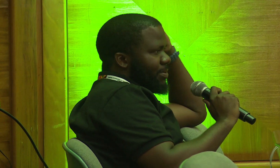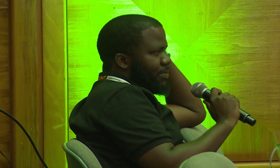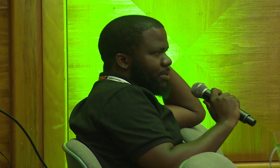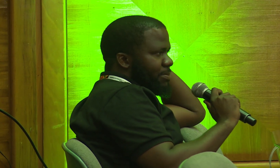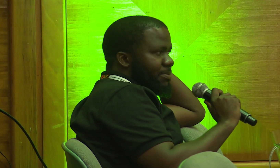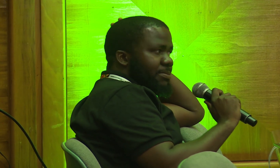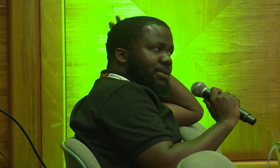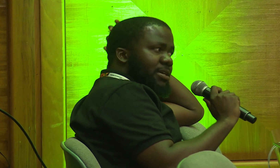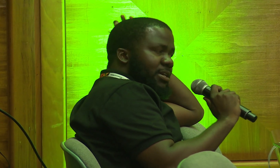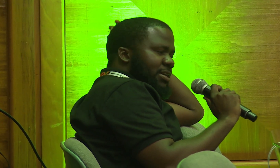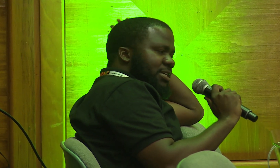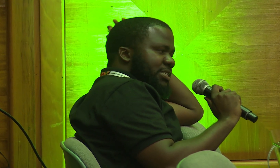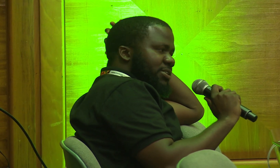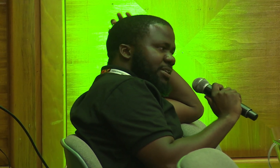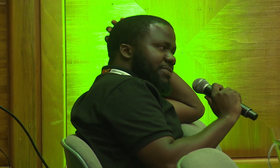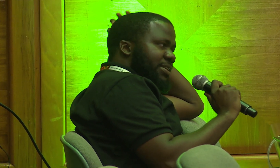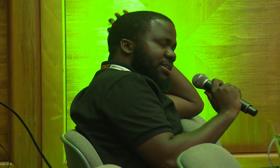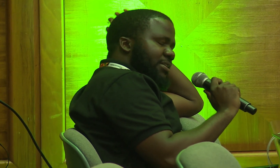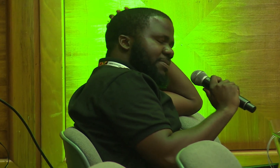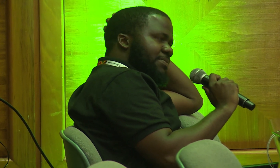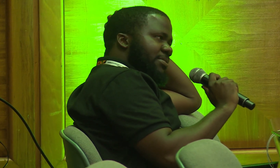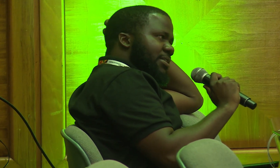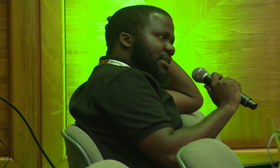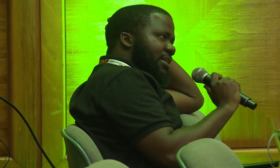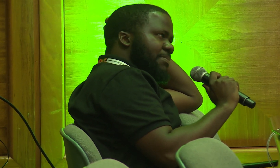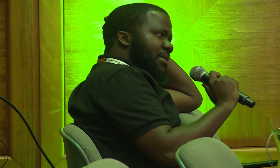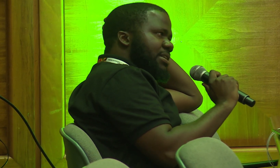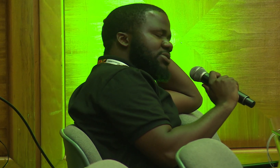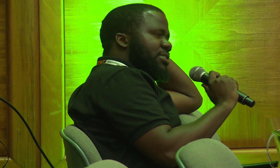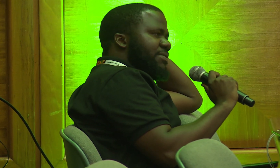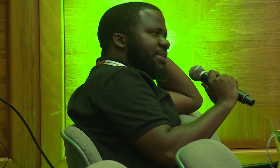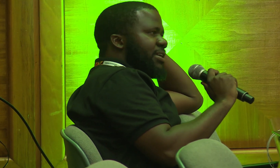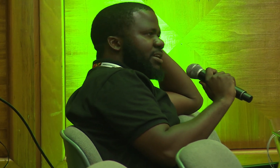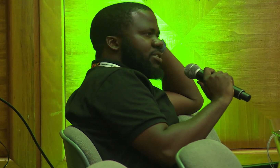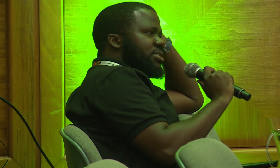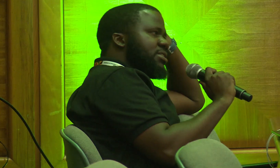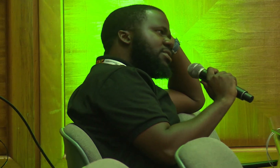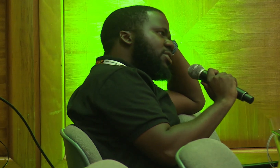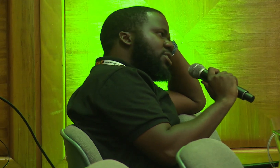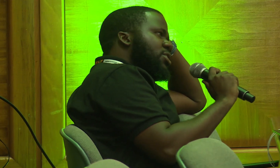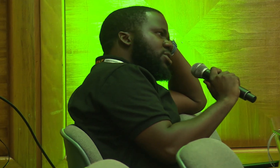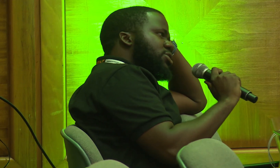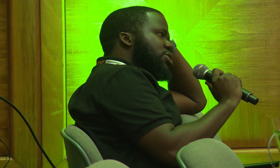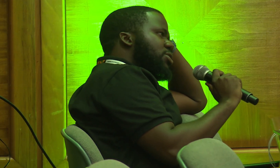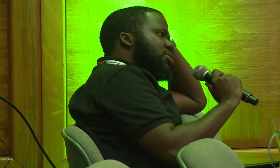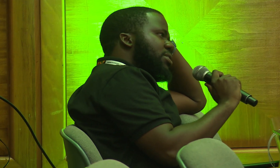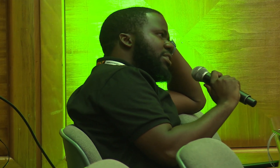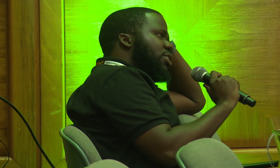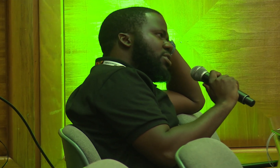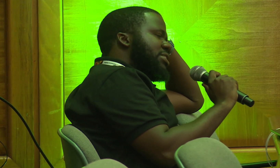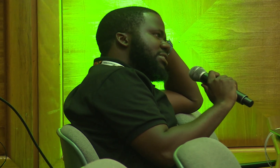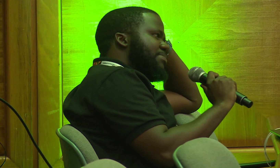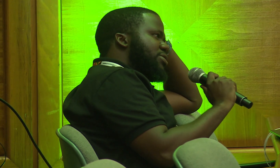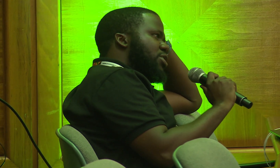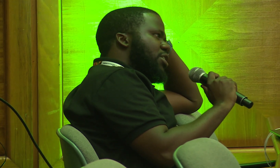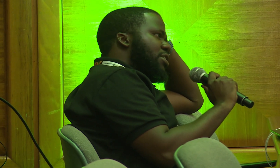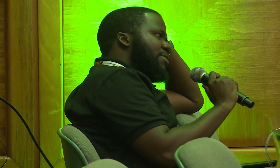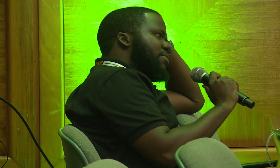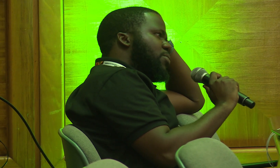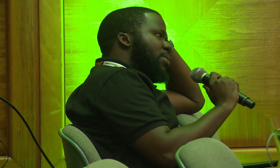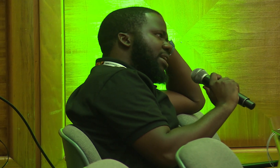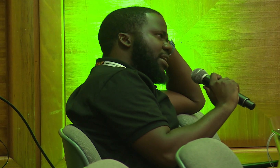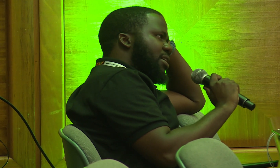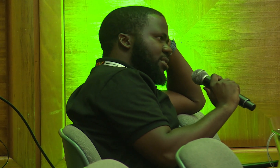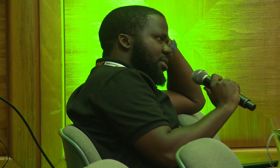Mwayuma from South Africa. I just want to find out, so the concept